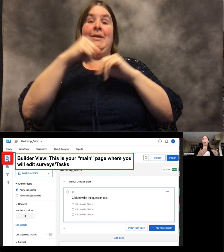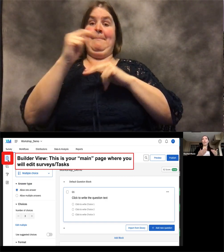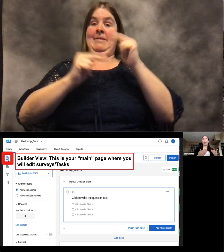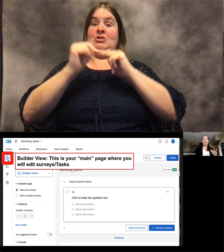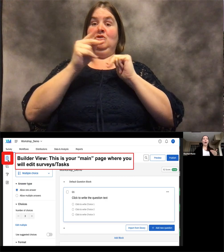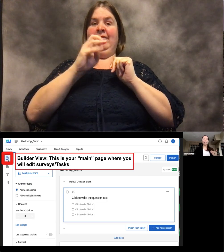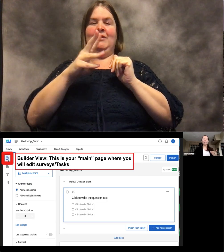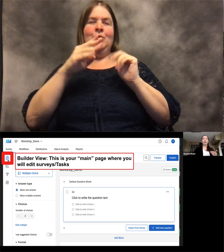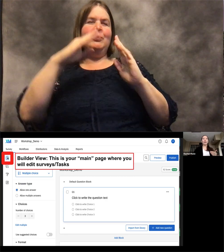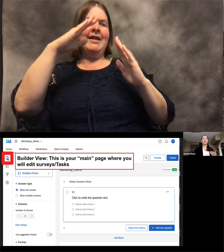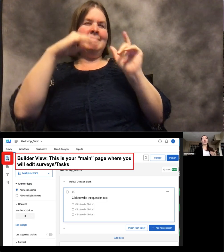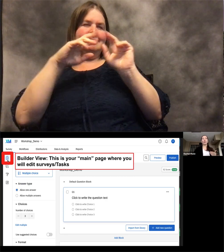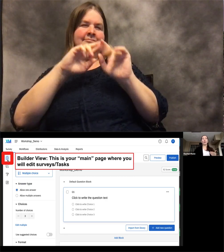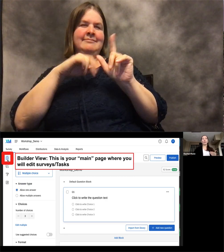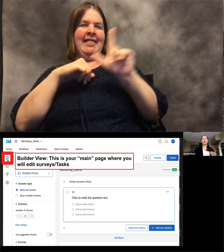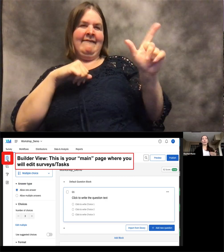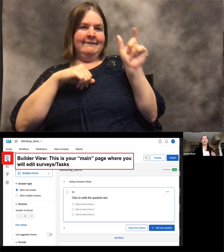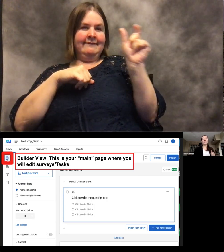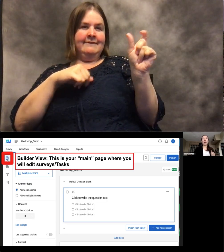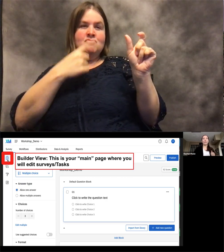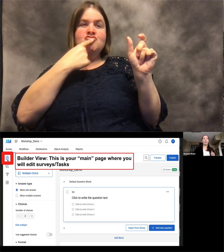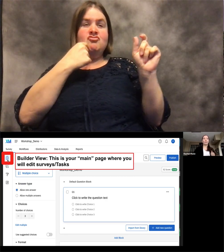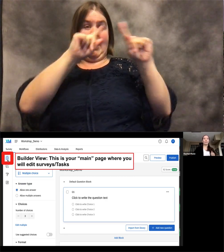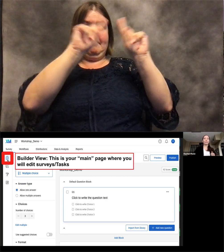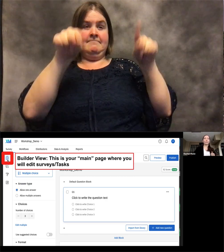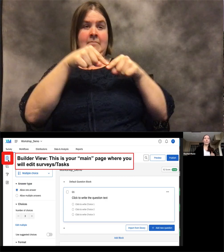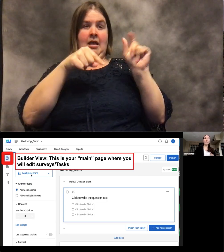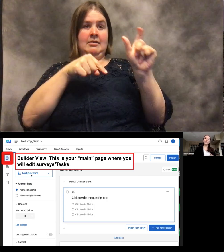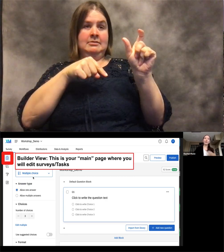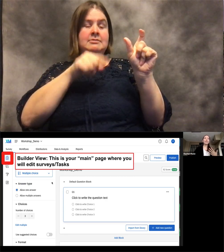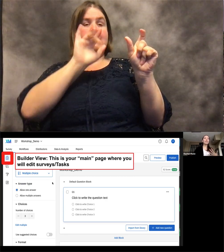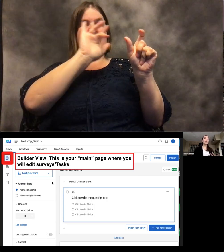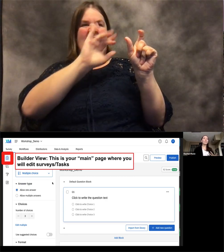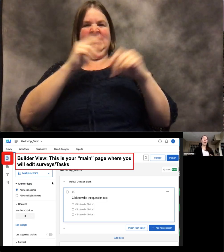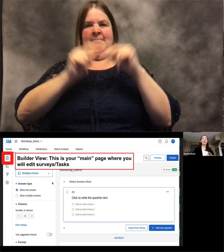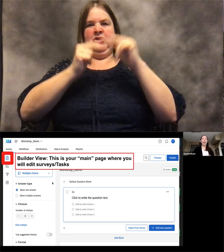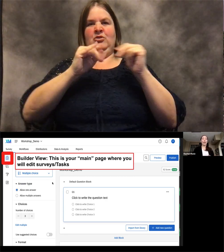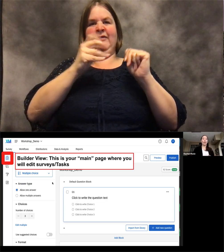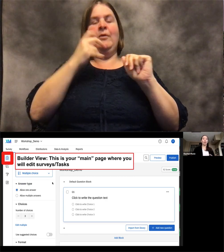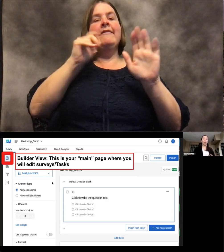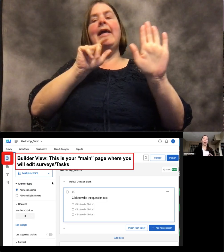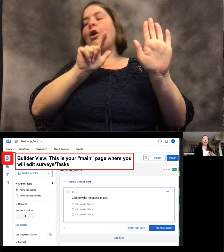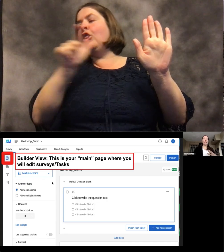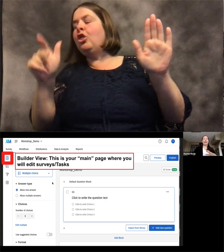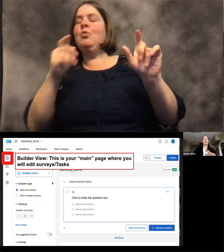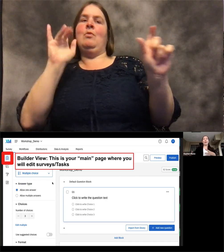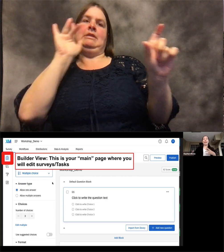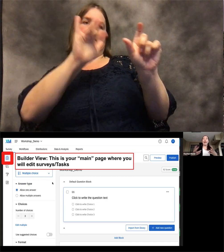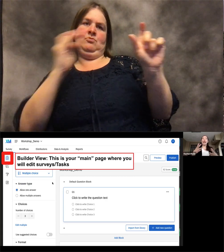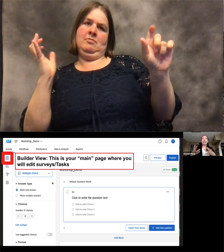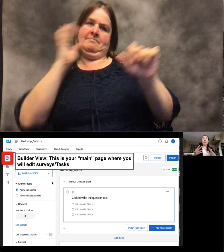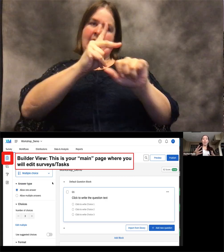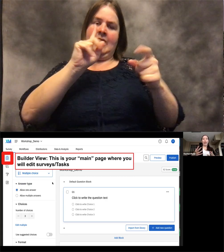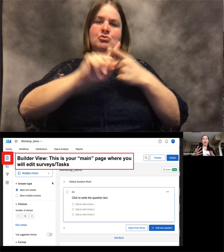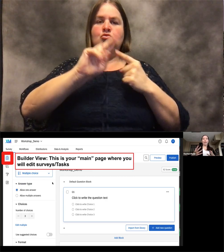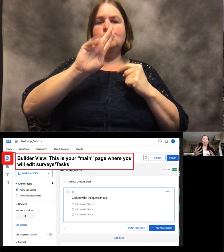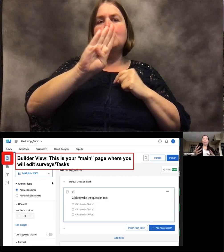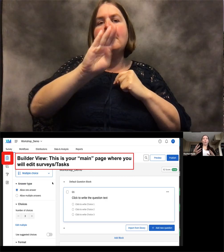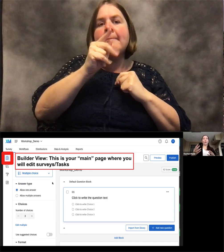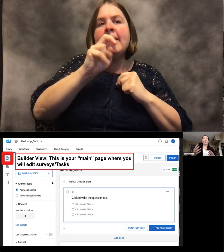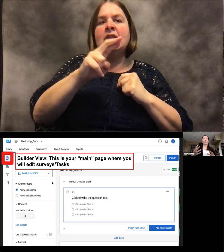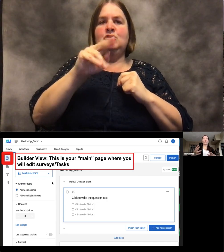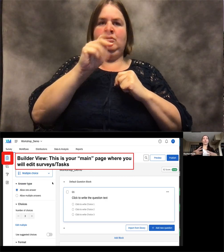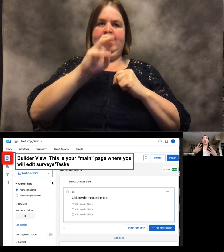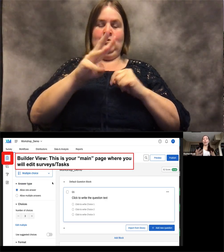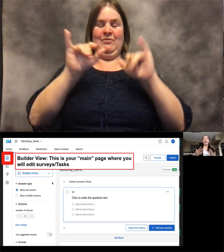if you ever need to get back to it, you can always click this tab. So this is the main page and the main editing